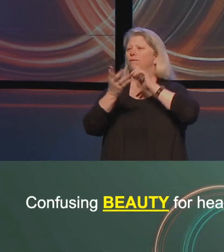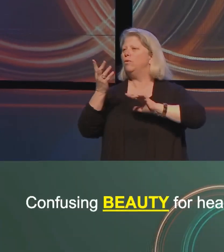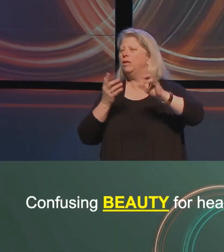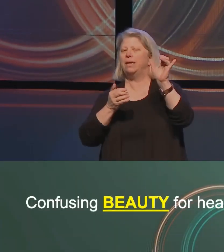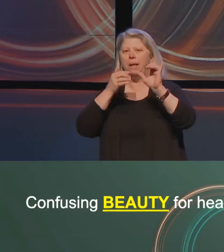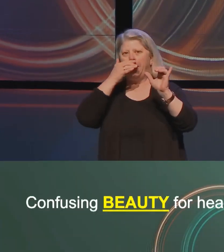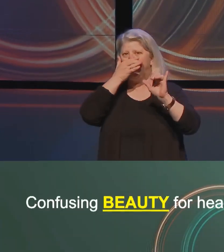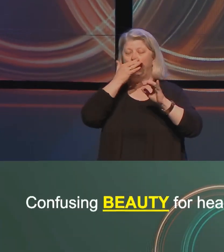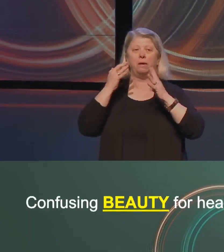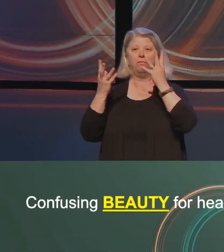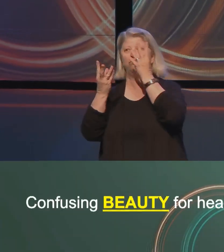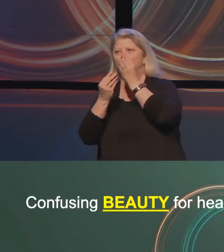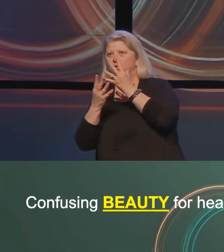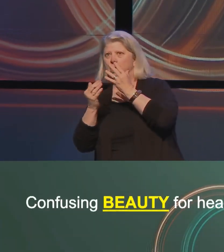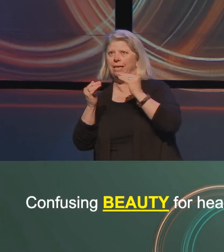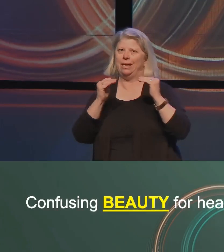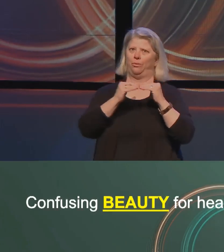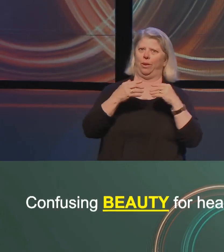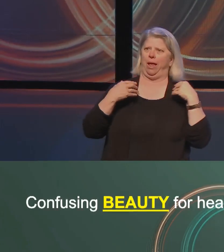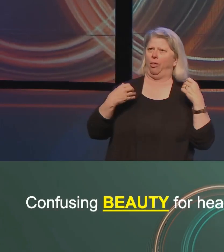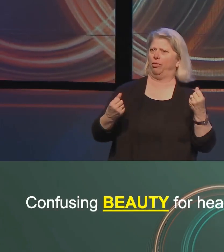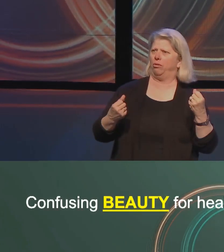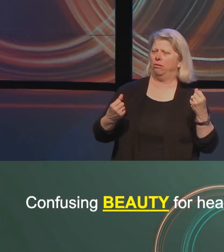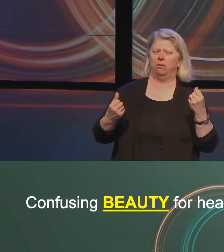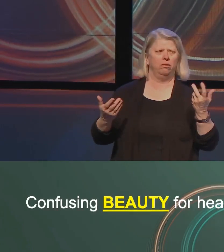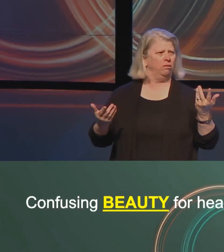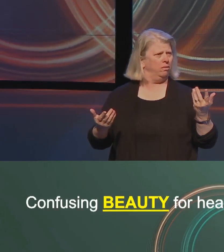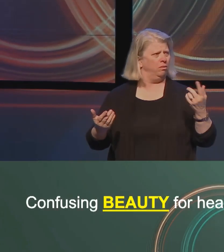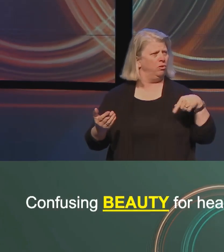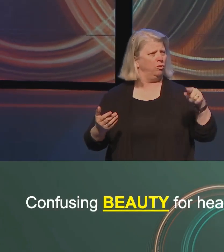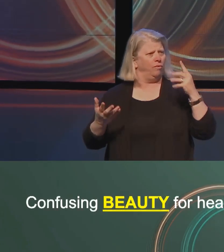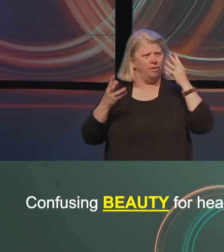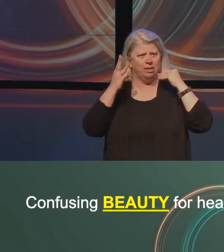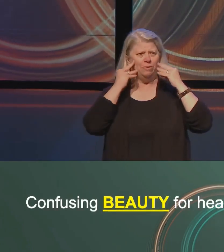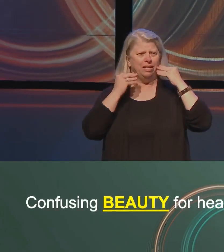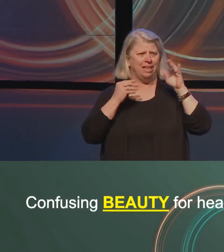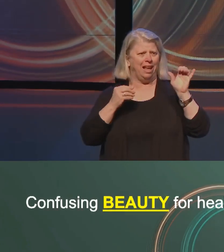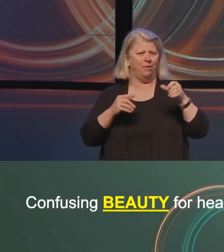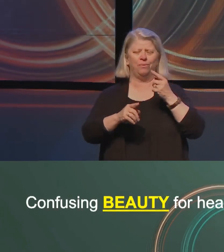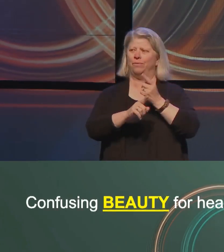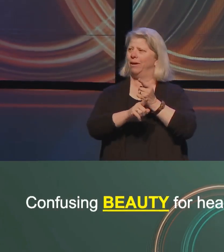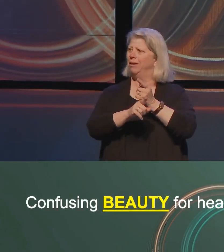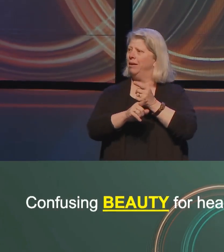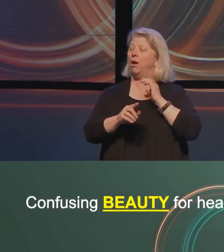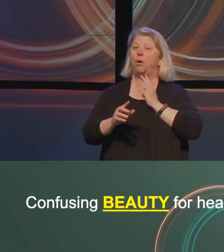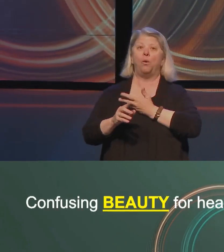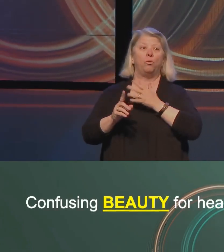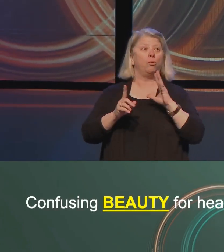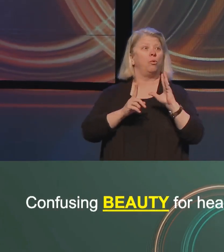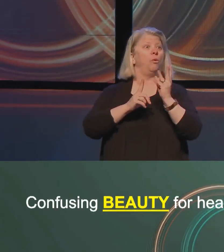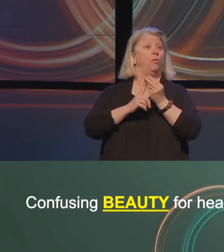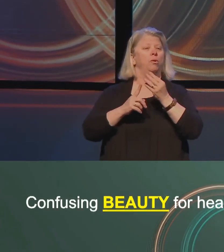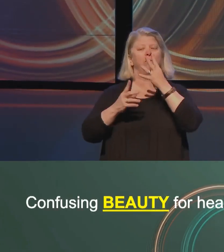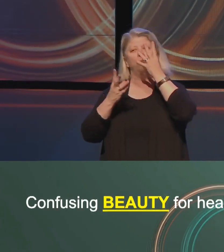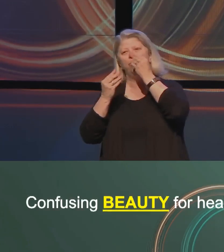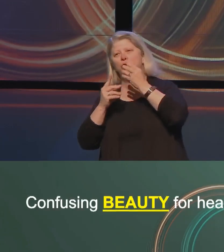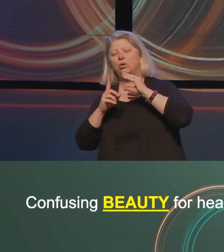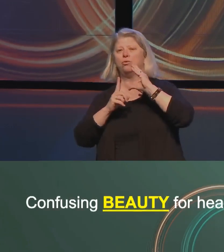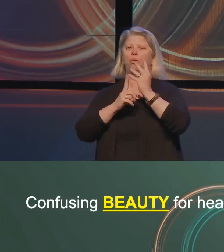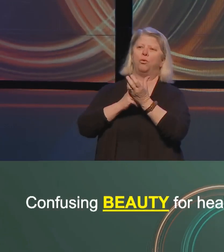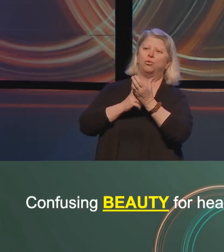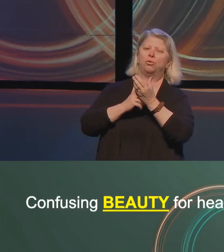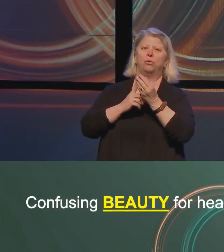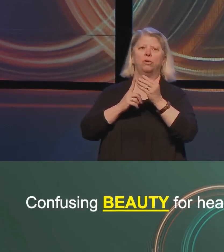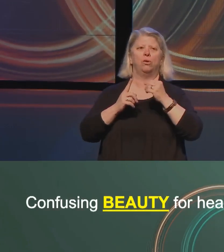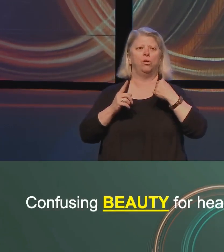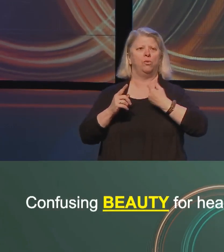like beauty for health. Y'all ever experience that? Right? And in our culture, like this beauty culture that we live in,